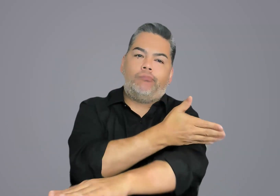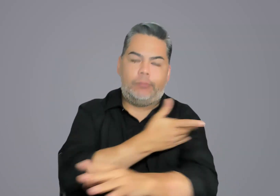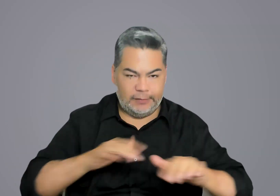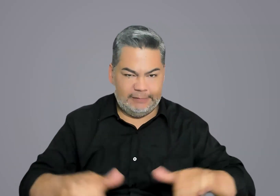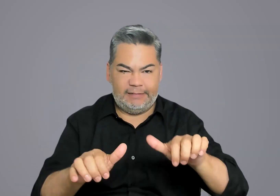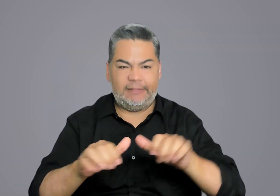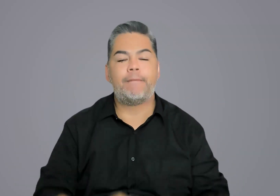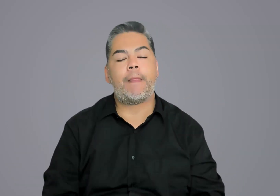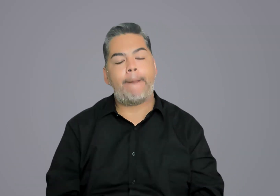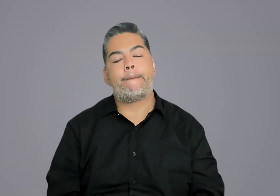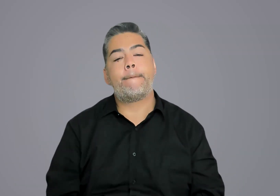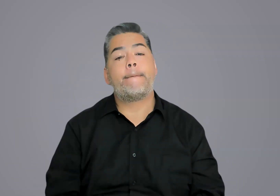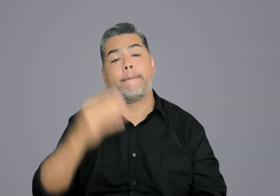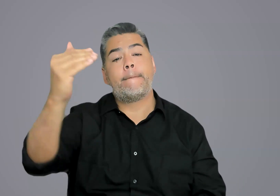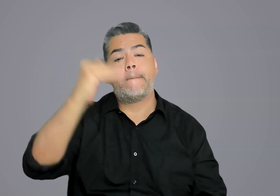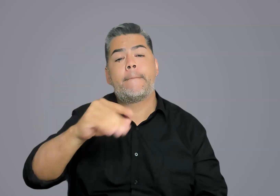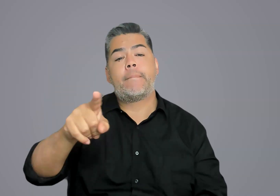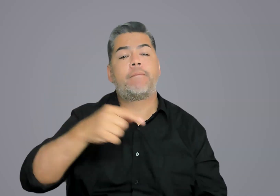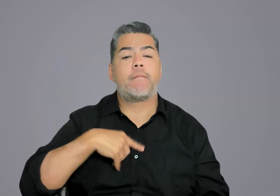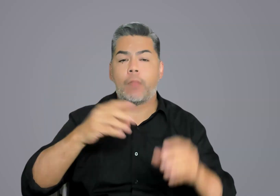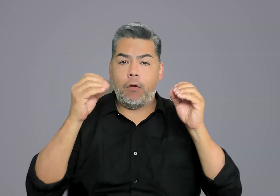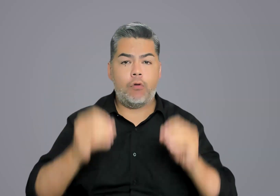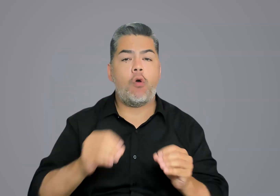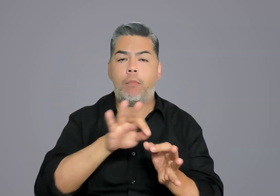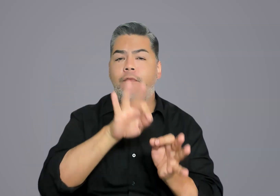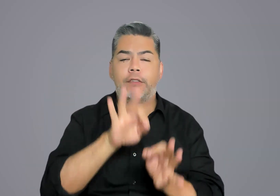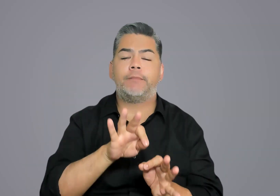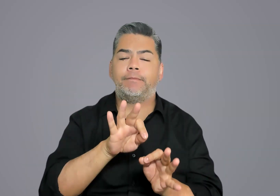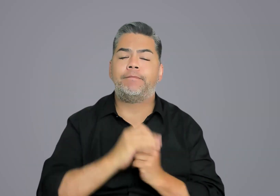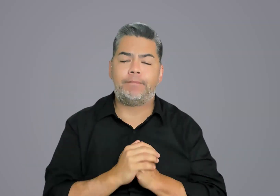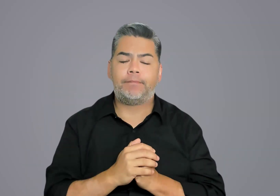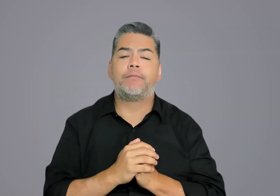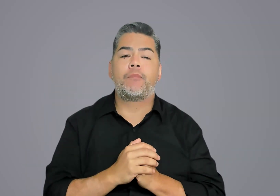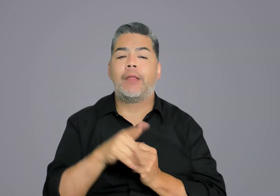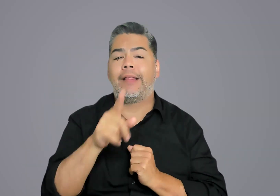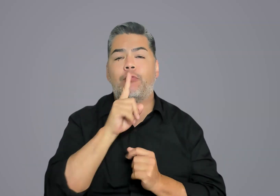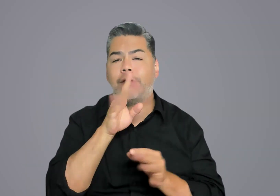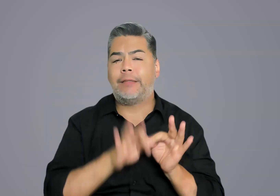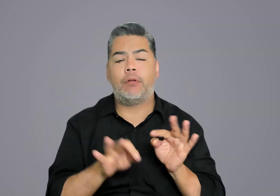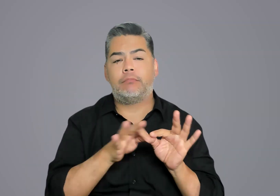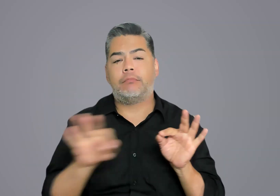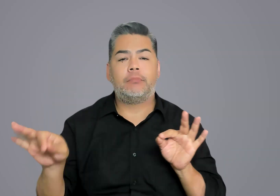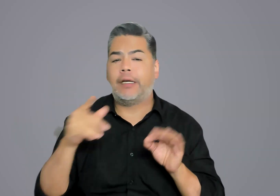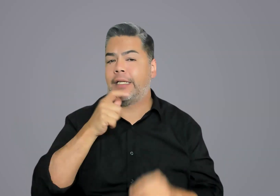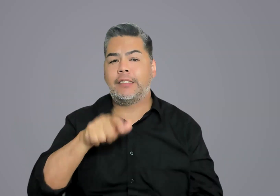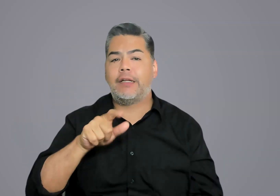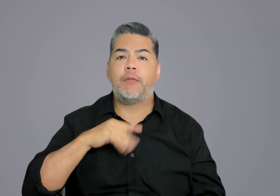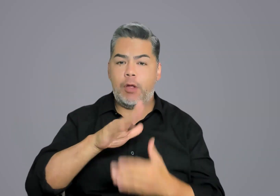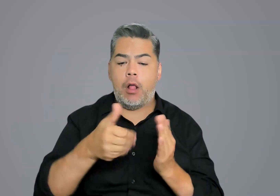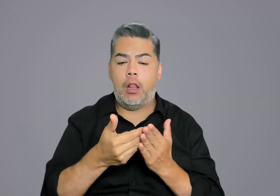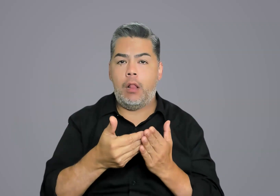On our next slide, we have the heading No Perfectionism and the simple text, it doesn't have to be all or